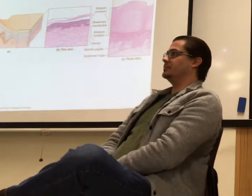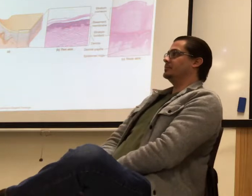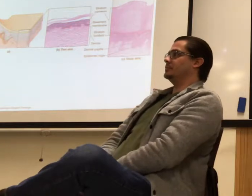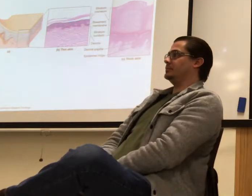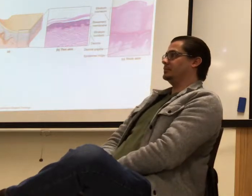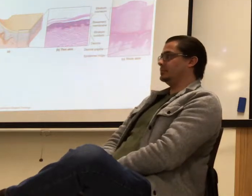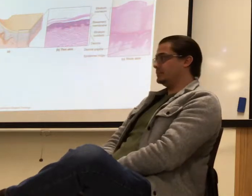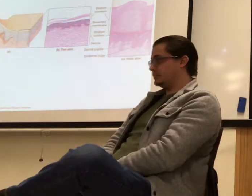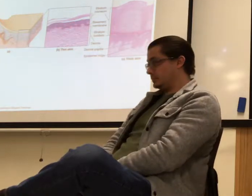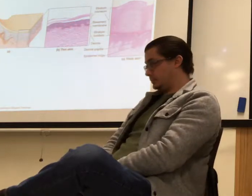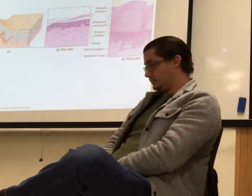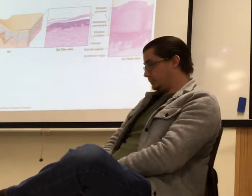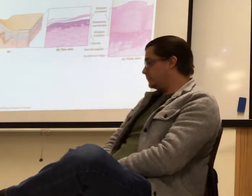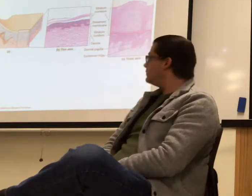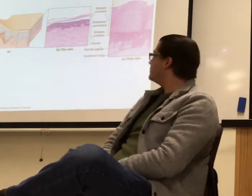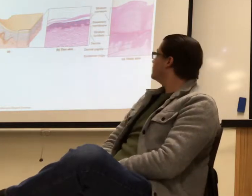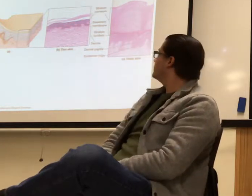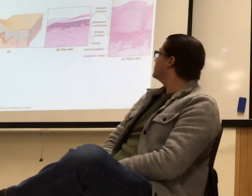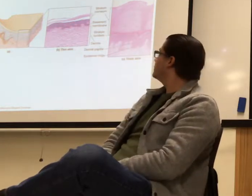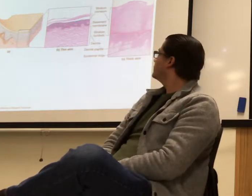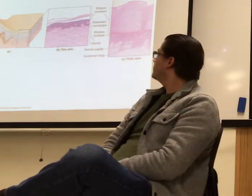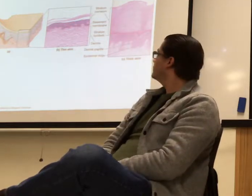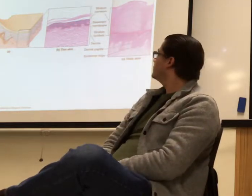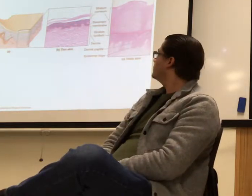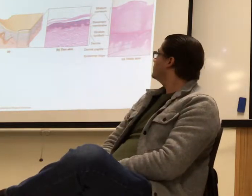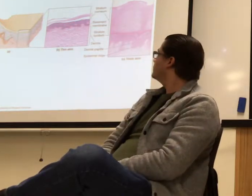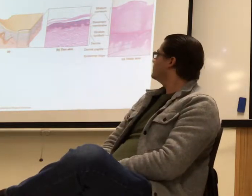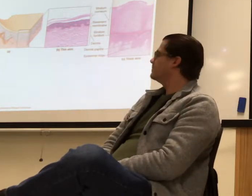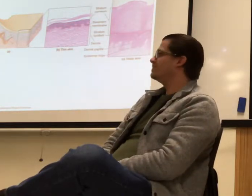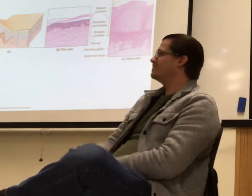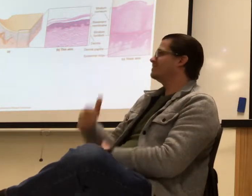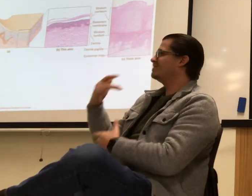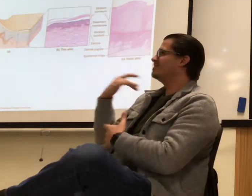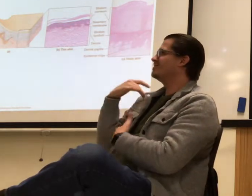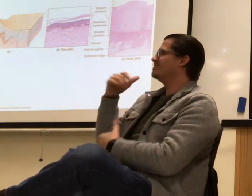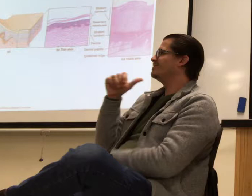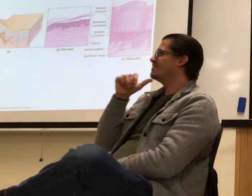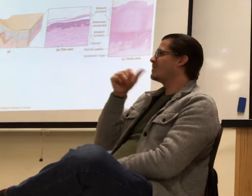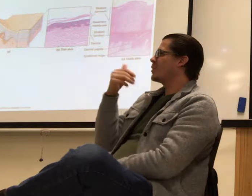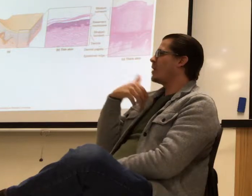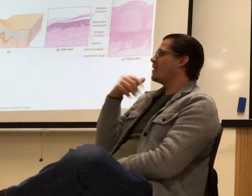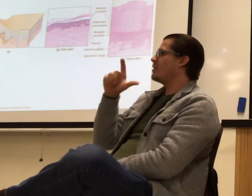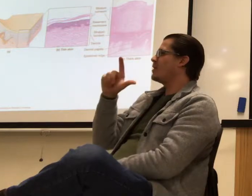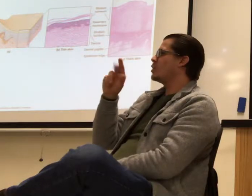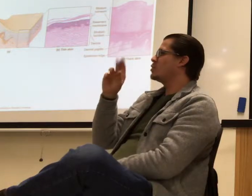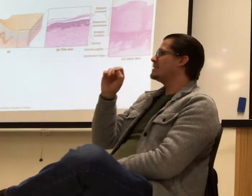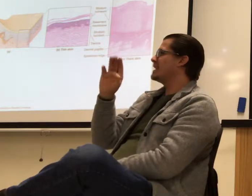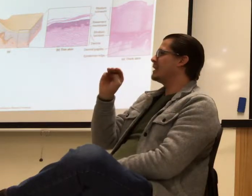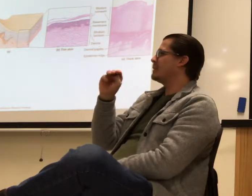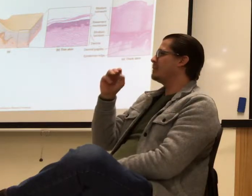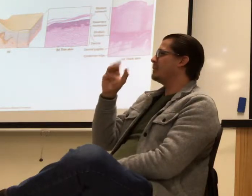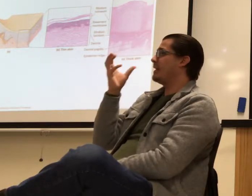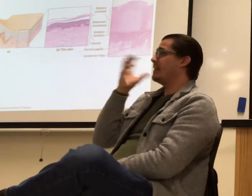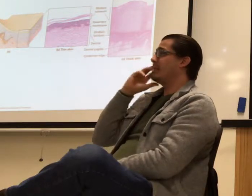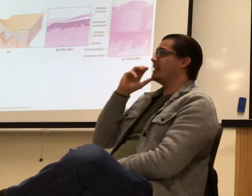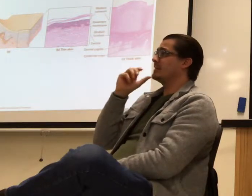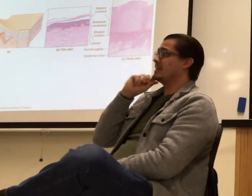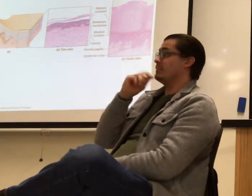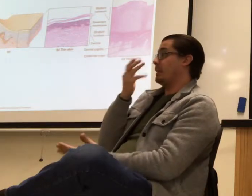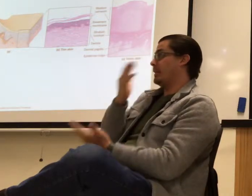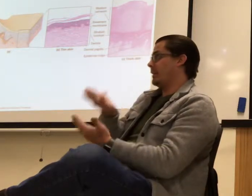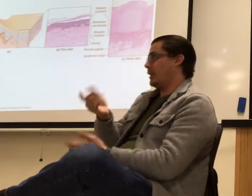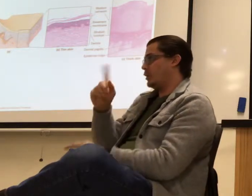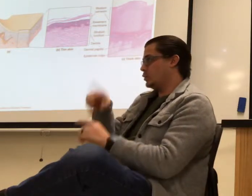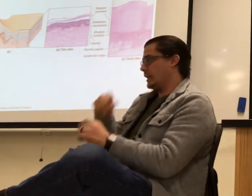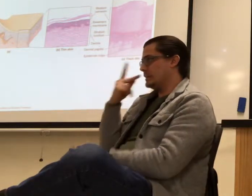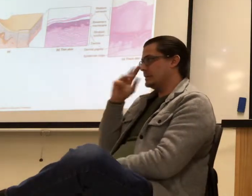And the picture shows that. But also, you usually don't see a lucidum in thin skin. I don't know, maybe it's there, you just can't see it, but